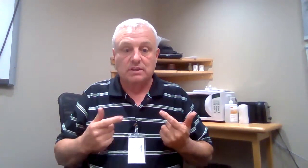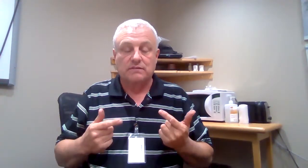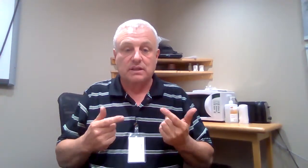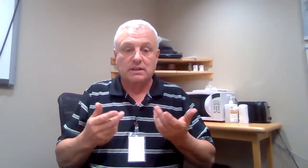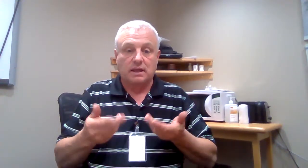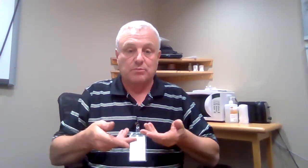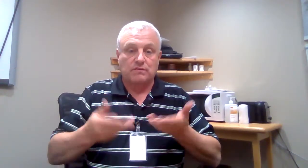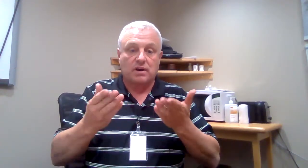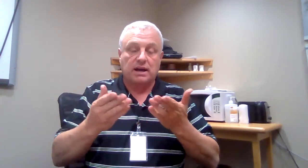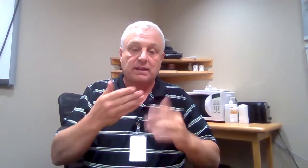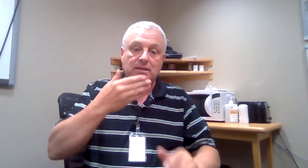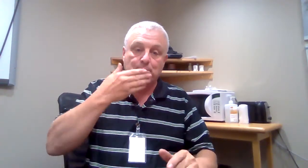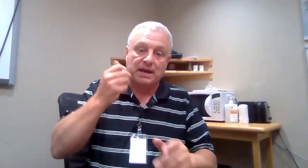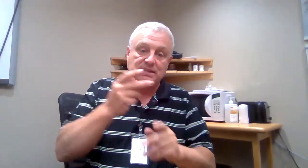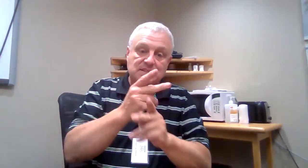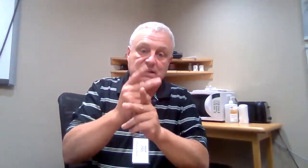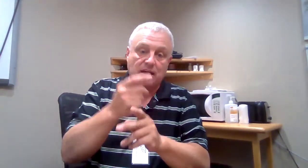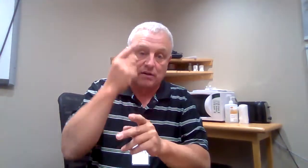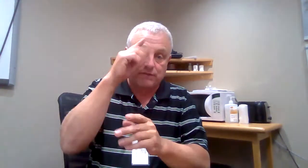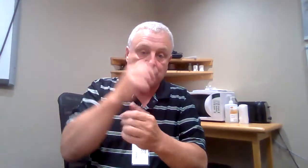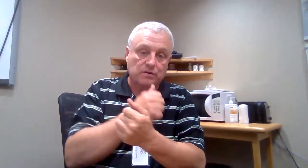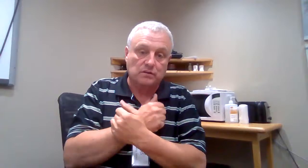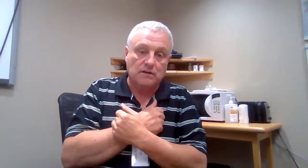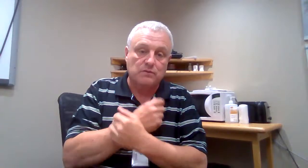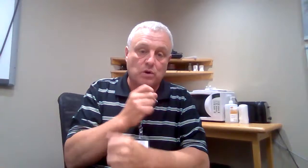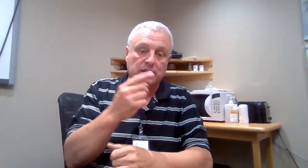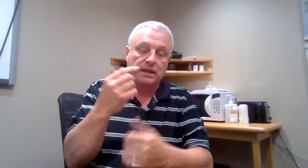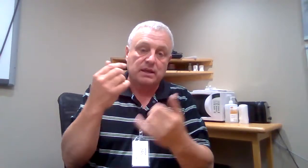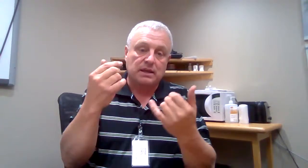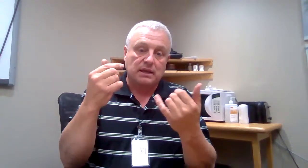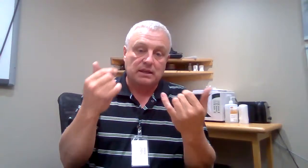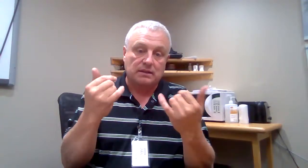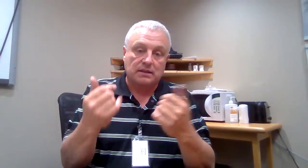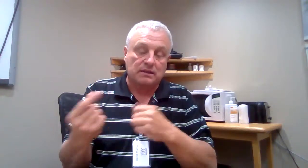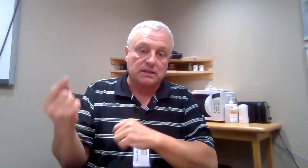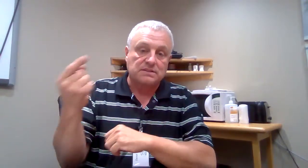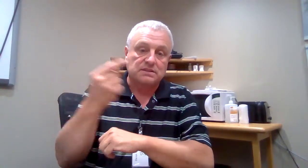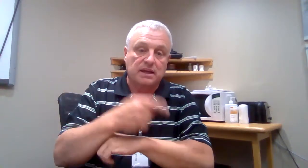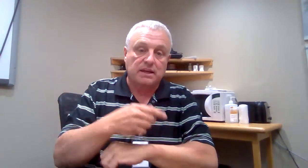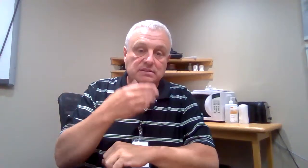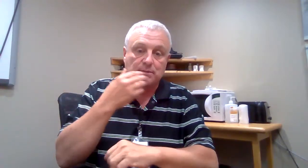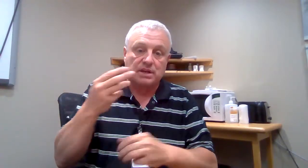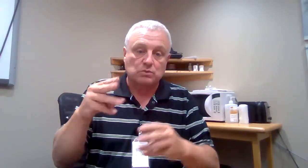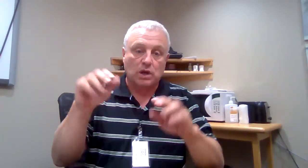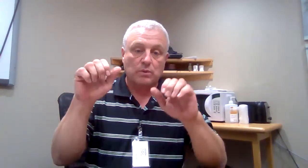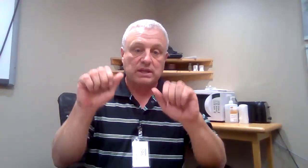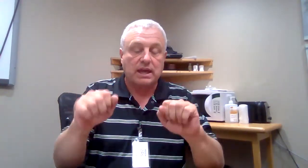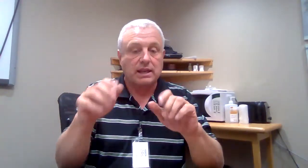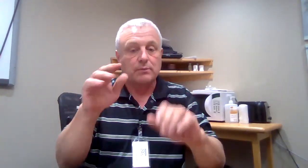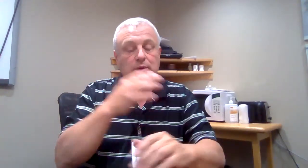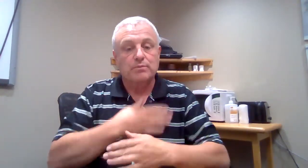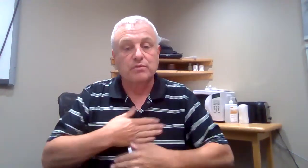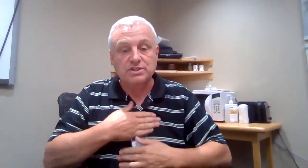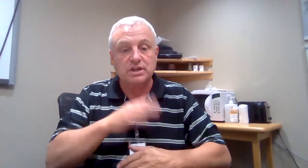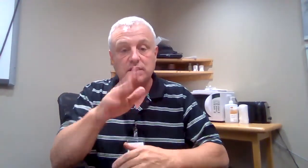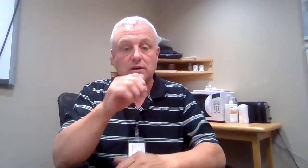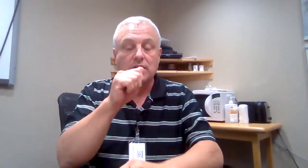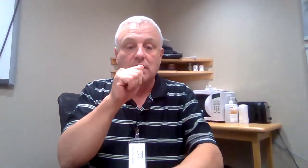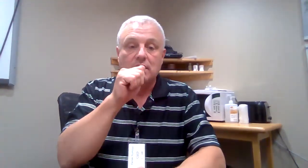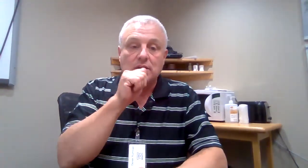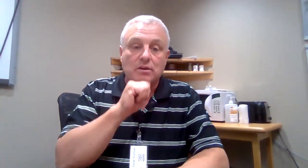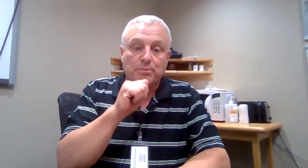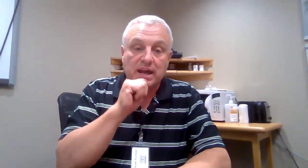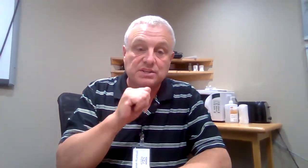We're going to be living and providing the best care for your loved one in these days the best way we can, and we appreciate